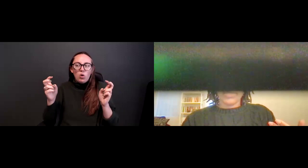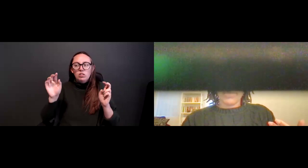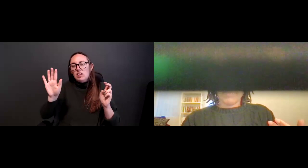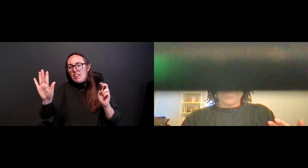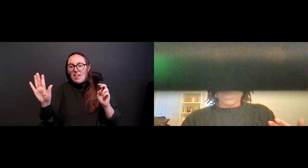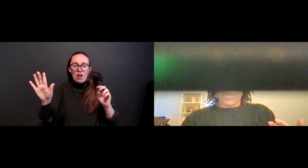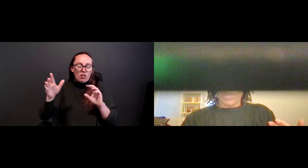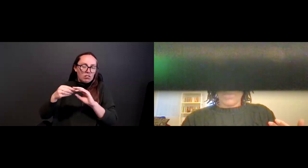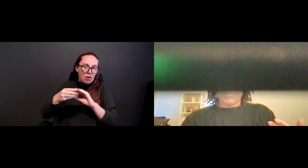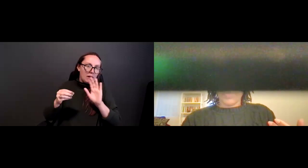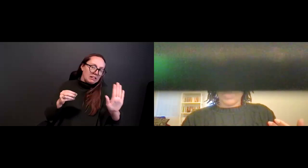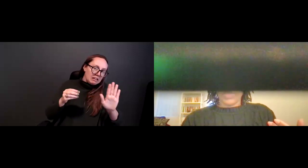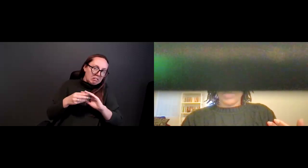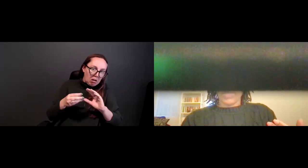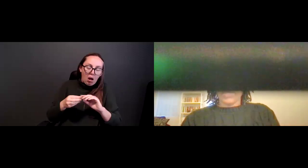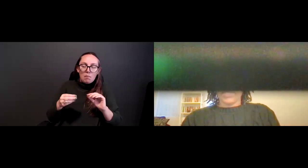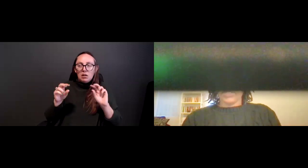monologue,